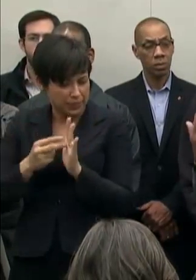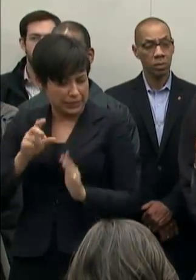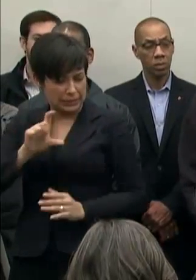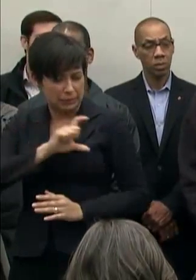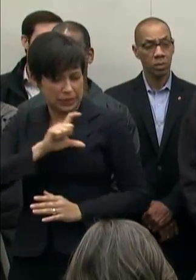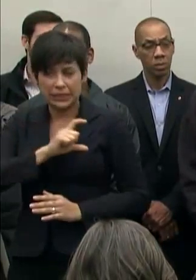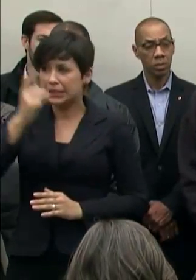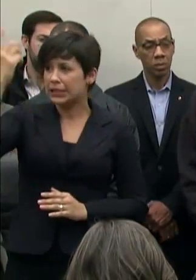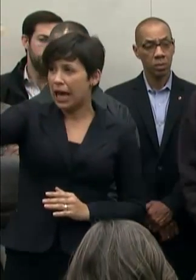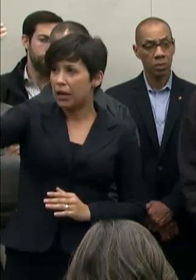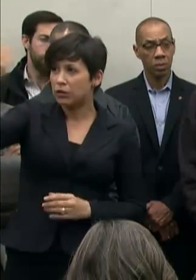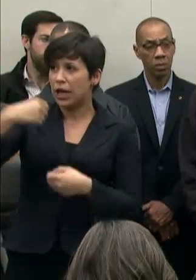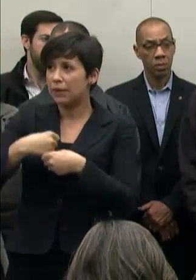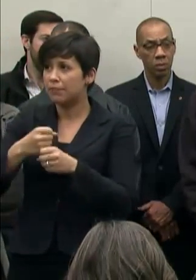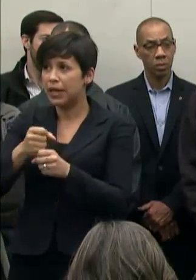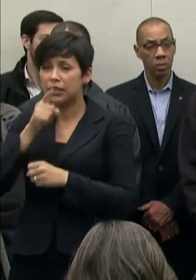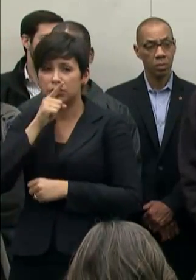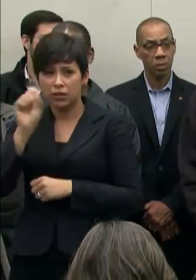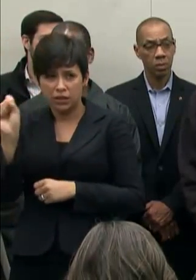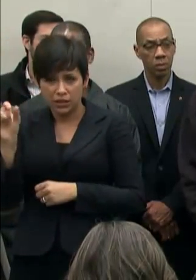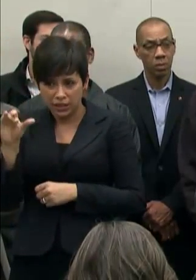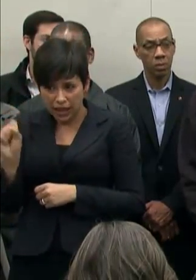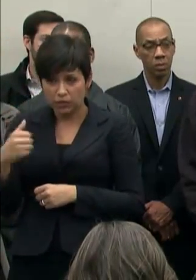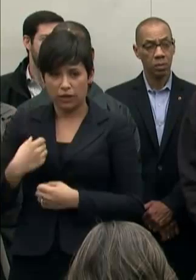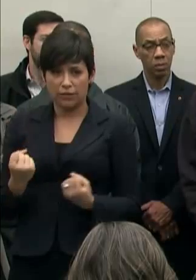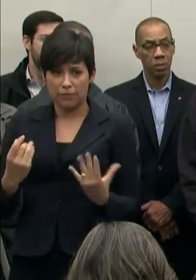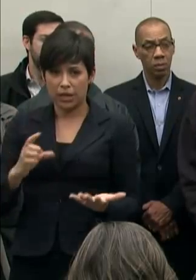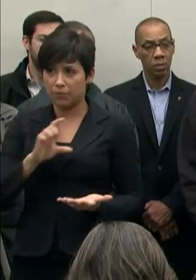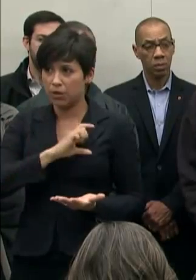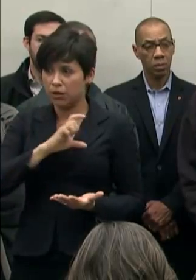have 90-odd here, and we're just trying to find